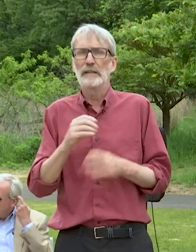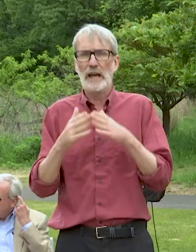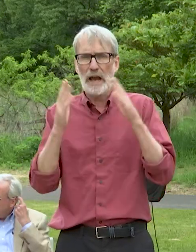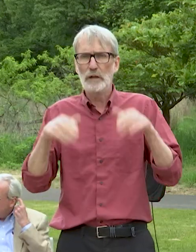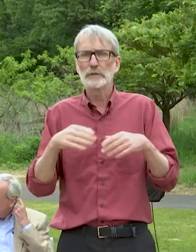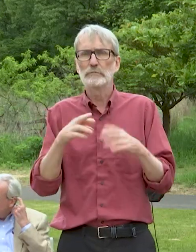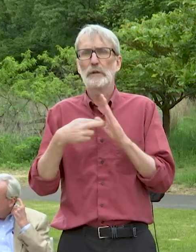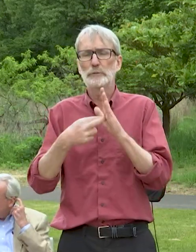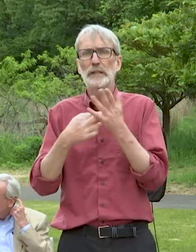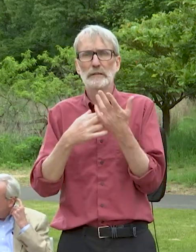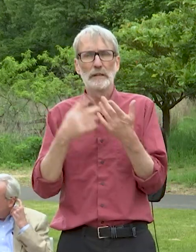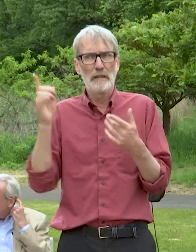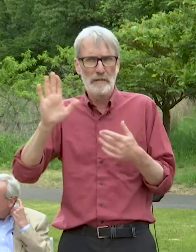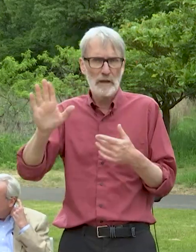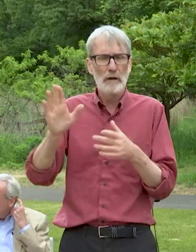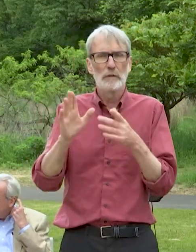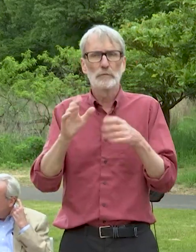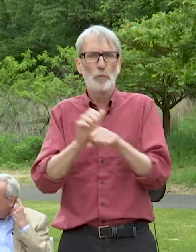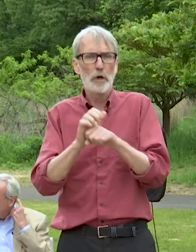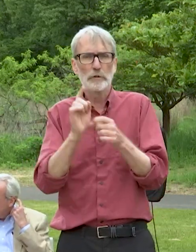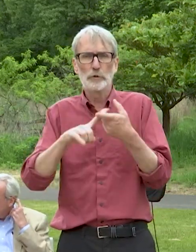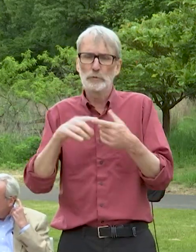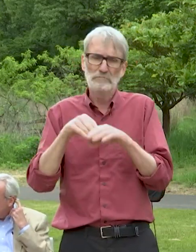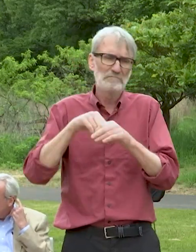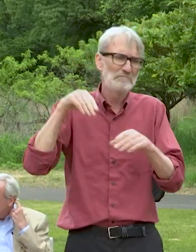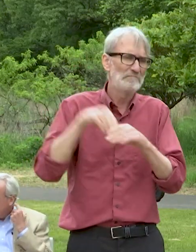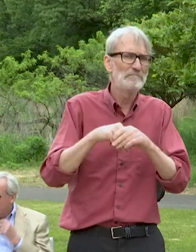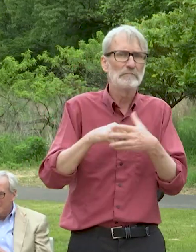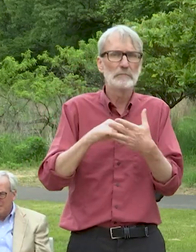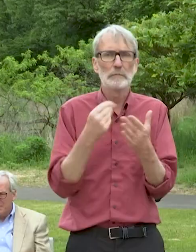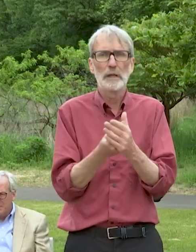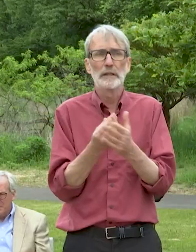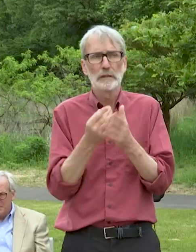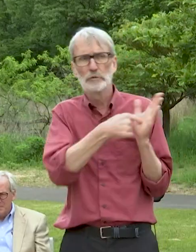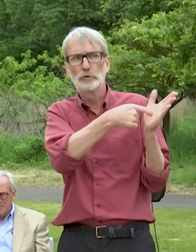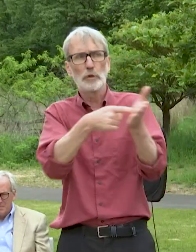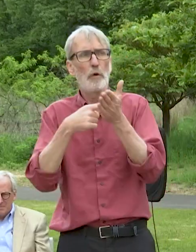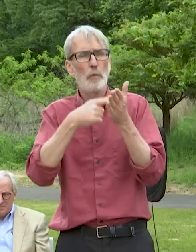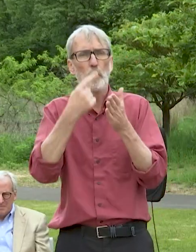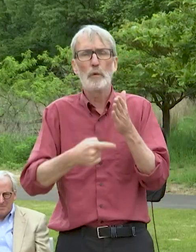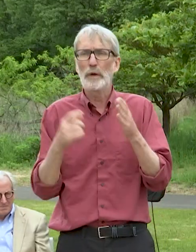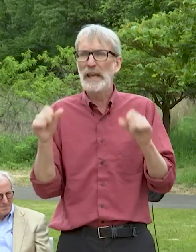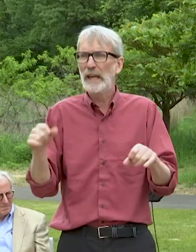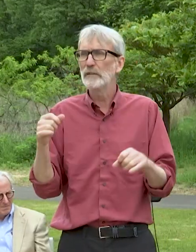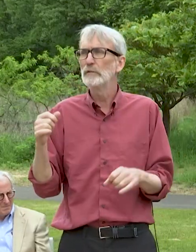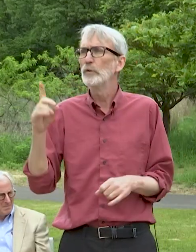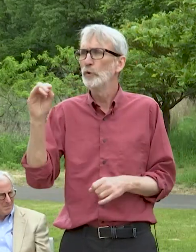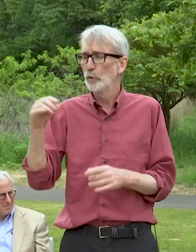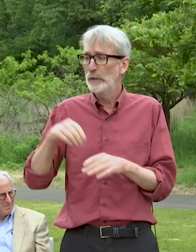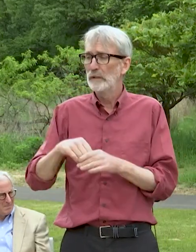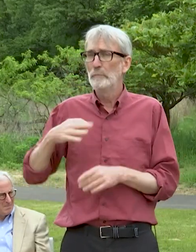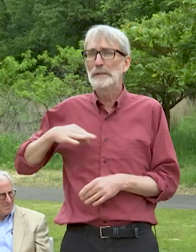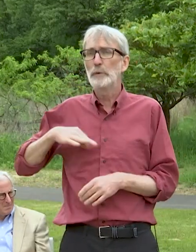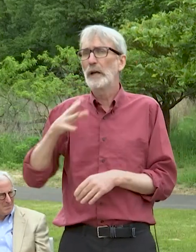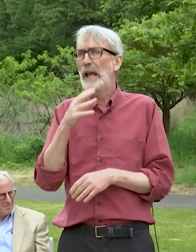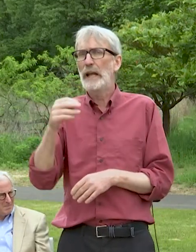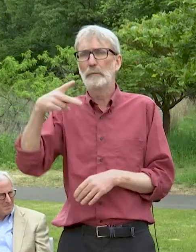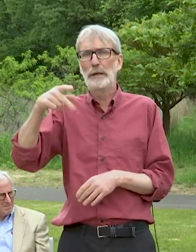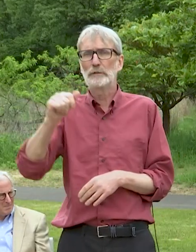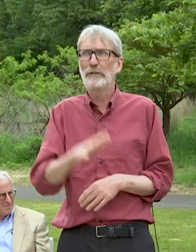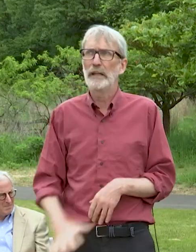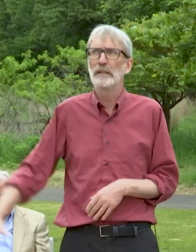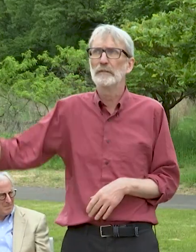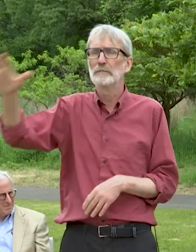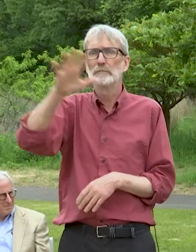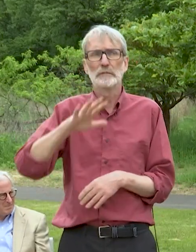they've done over the years to be able to make these investments and to showcase what can be done, certainly in Pittsburgh, but also across this Commonwealth as well in our region.